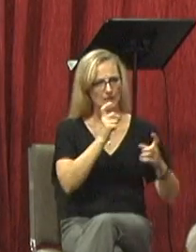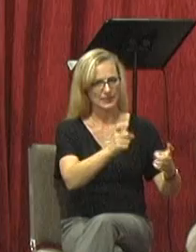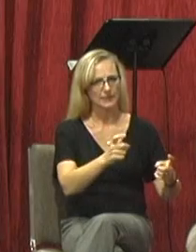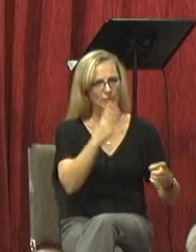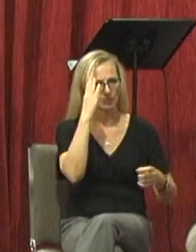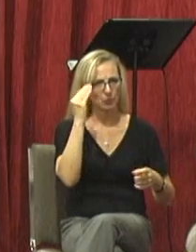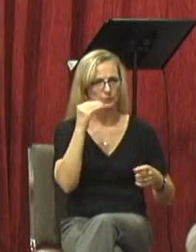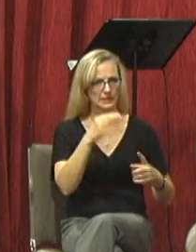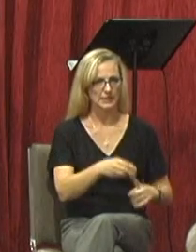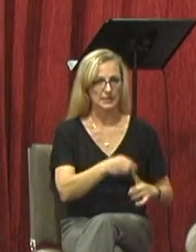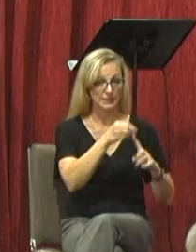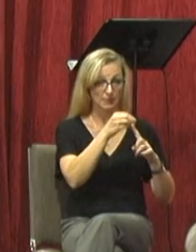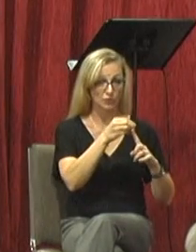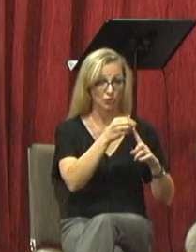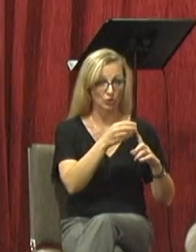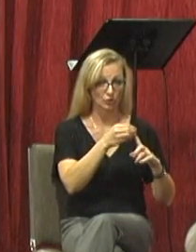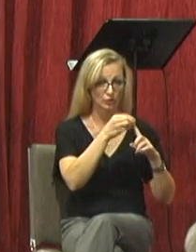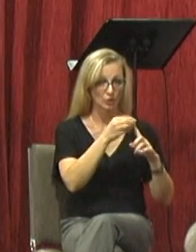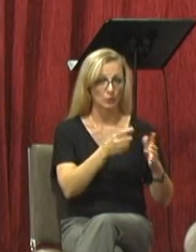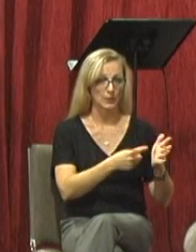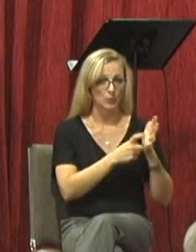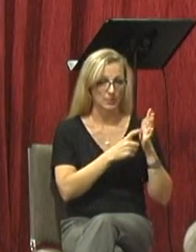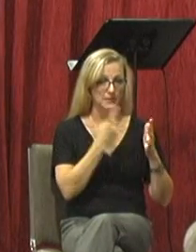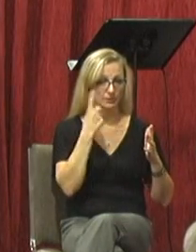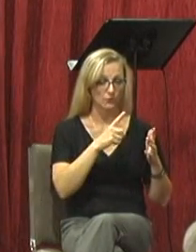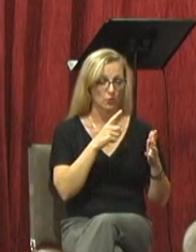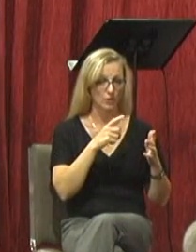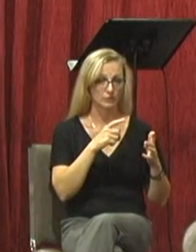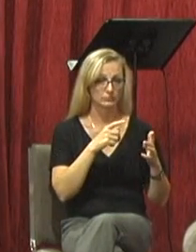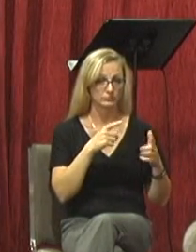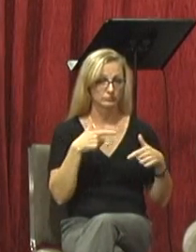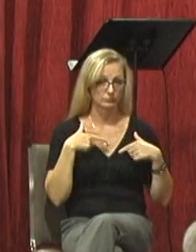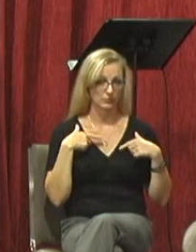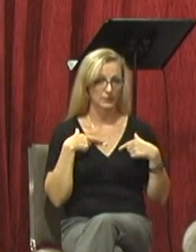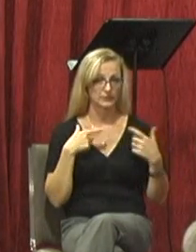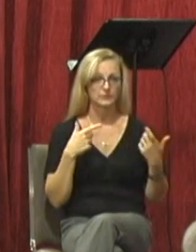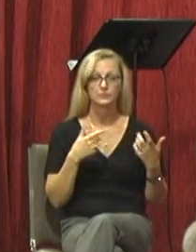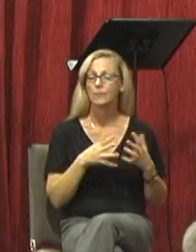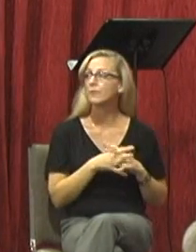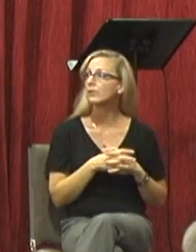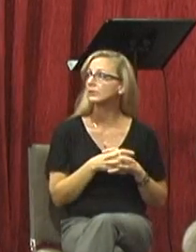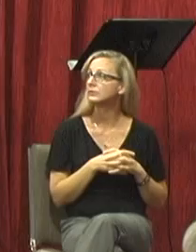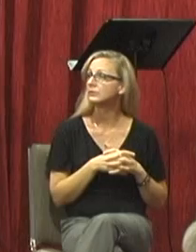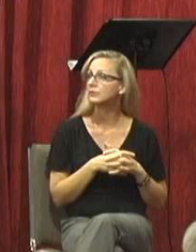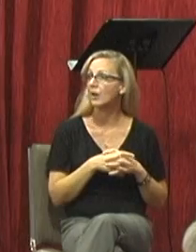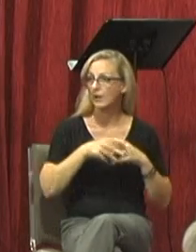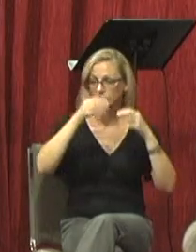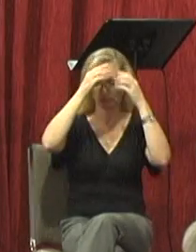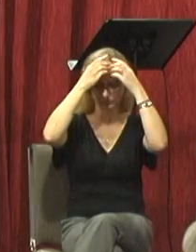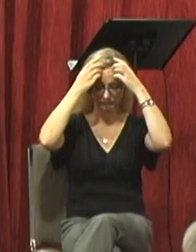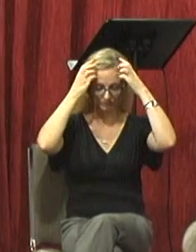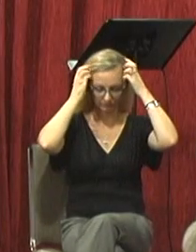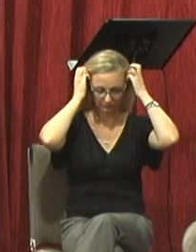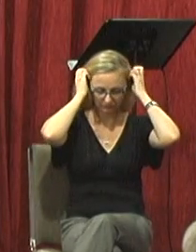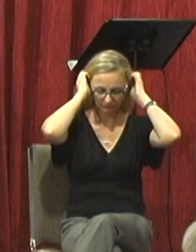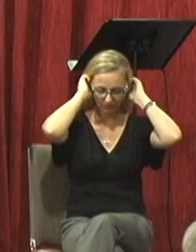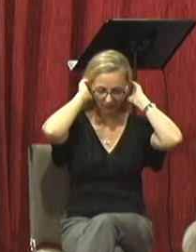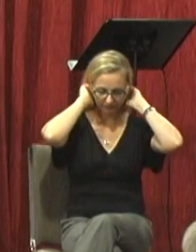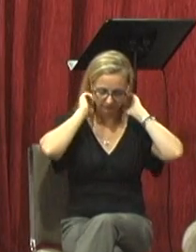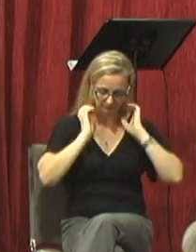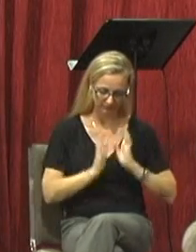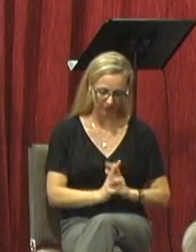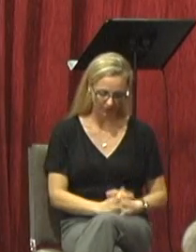special requirements for the Aaronic Kohanim. And everybody should understand, Kohanim is plural, Kohen is singular. Okay, everybody got